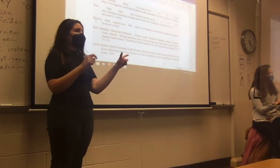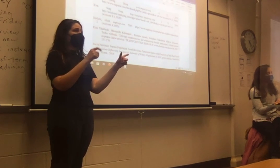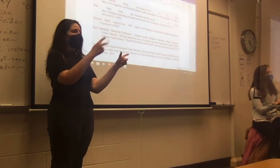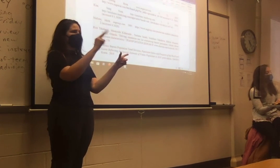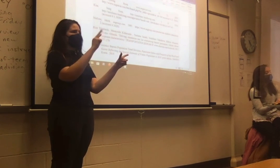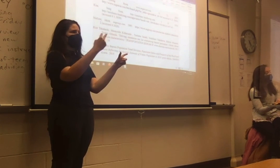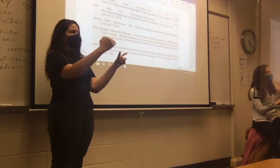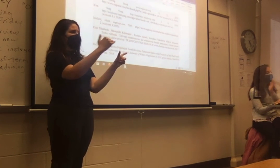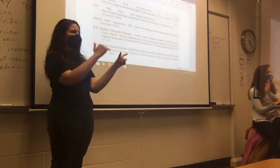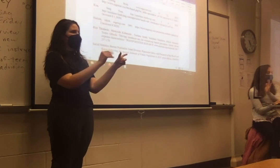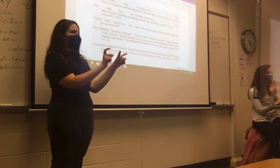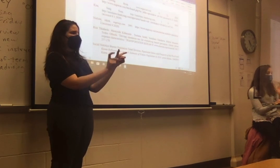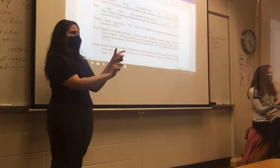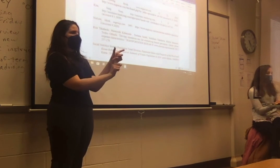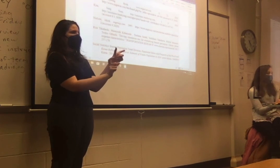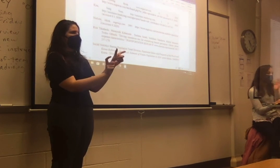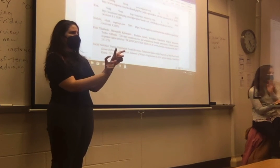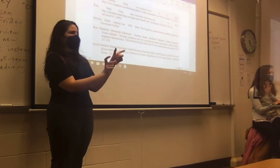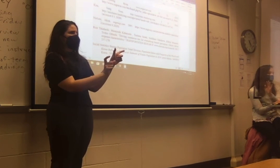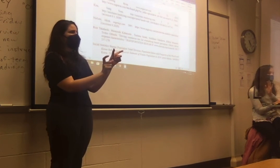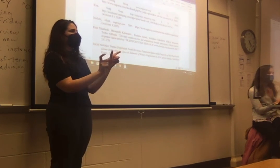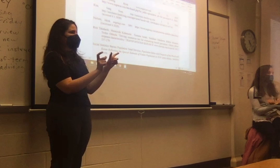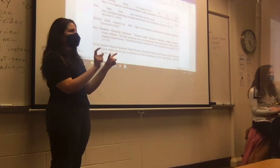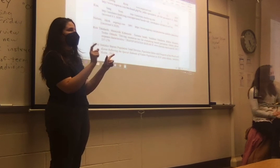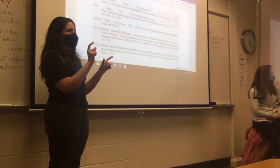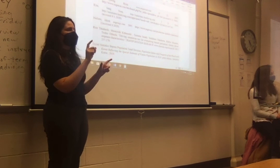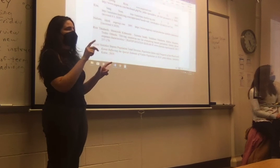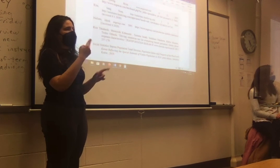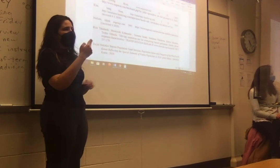the second line is tabbed over, right?